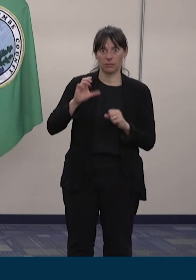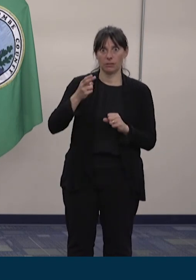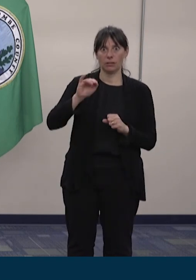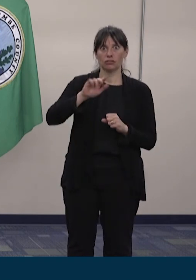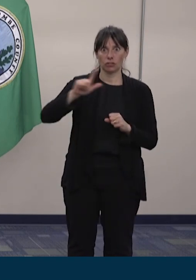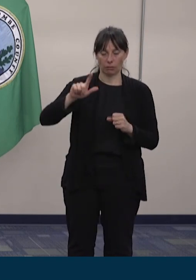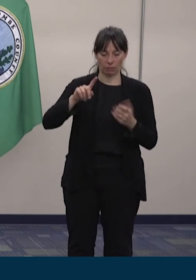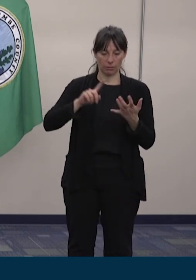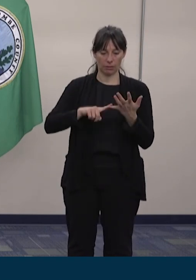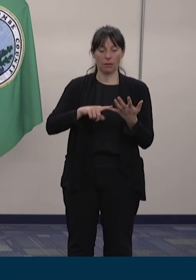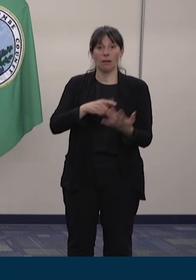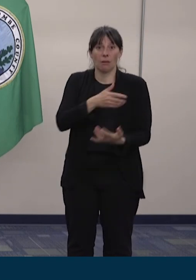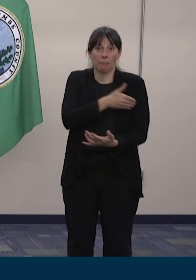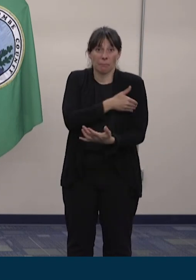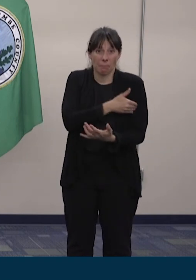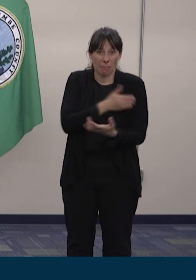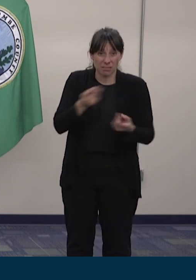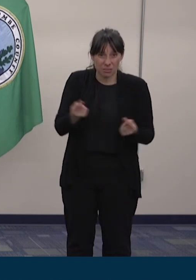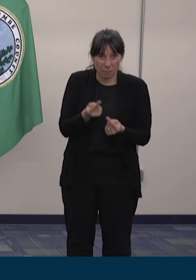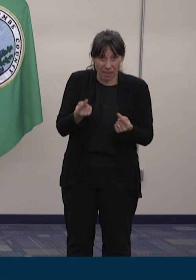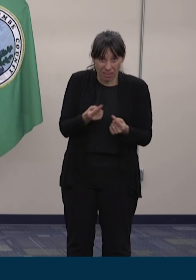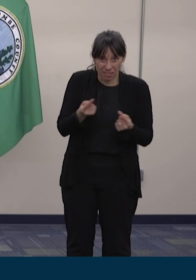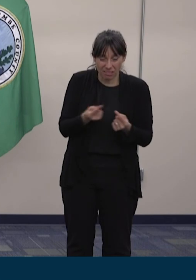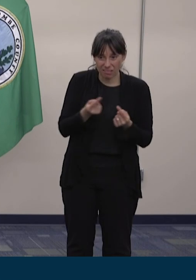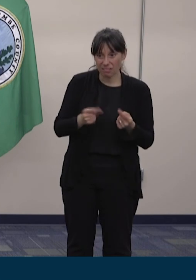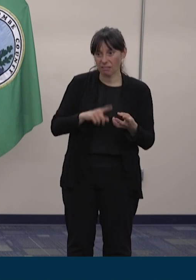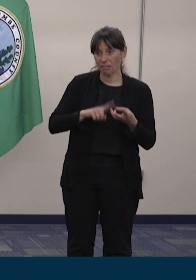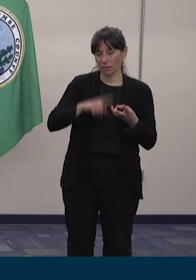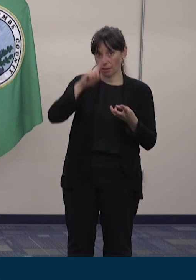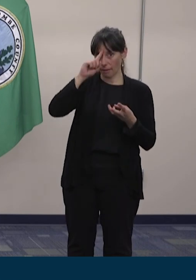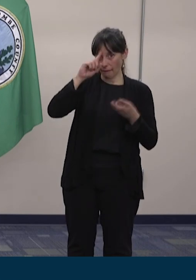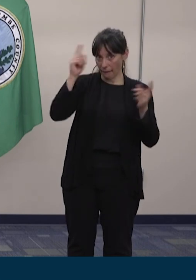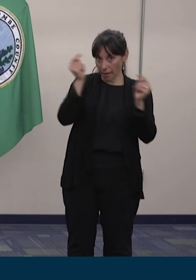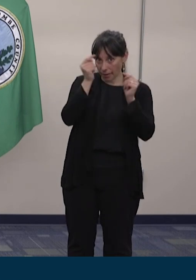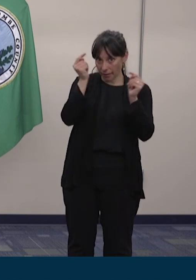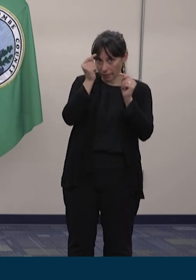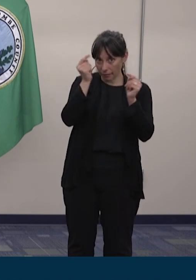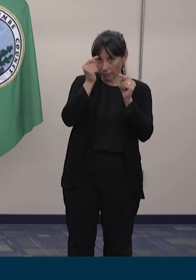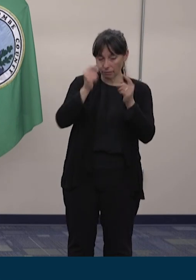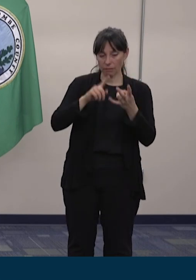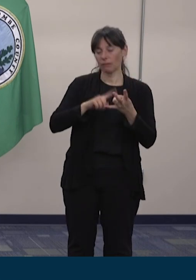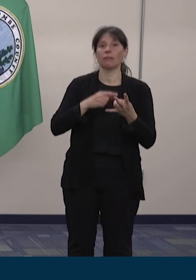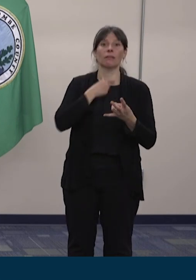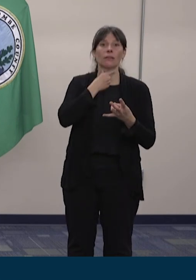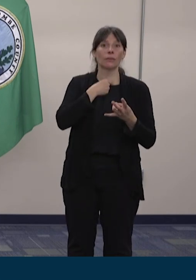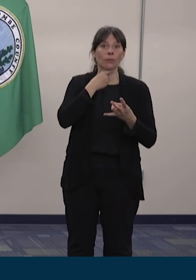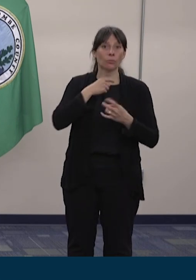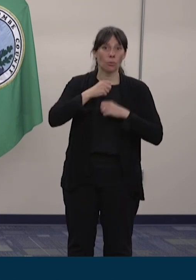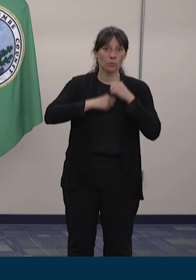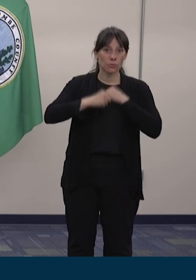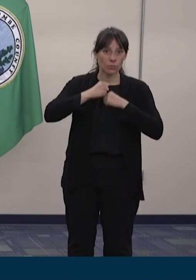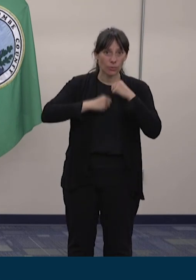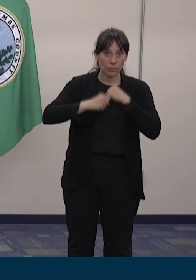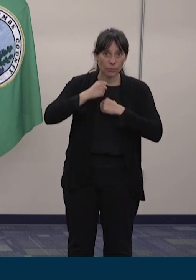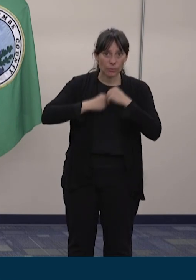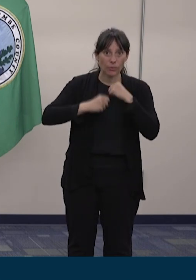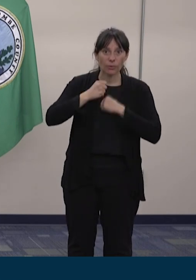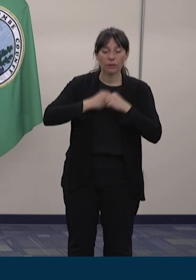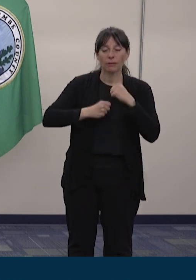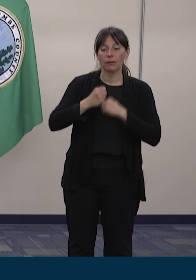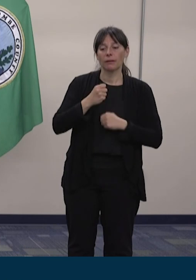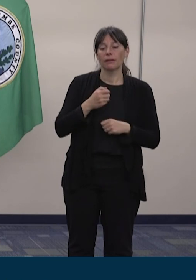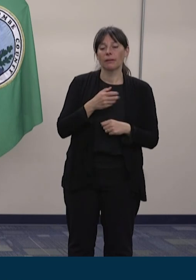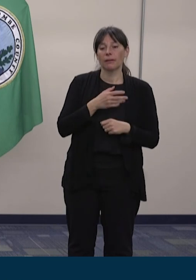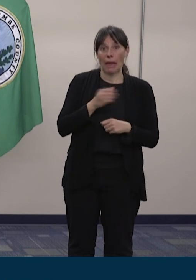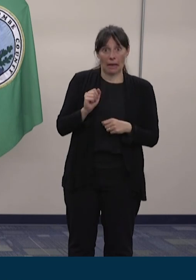muscular, headache, dolores de cabeza, sore throat, la garganta and a new seca